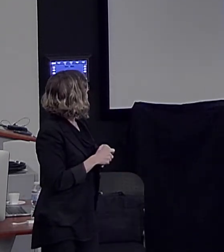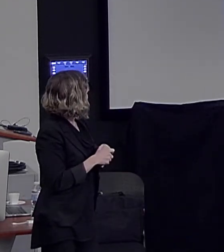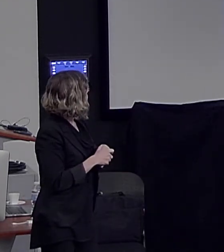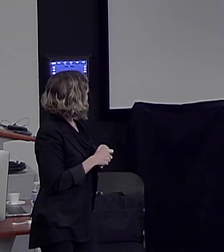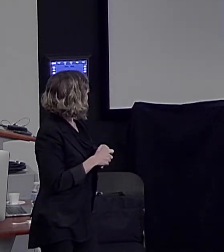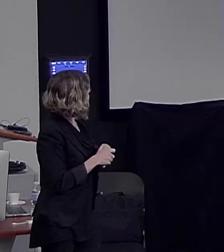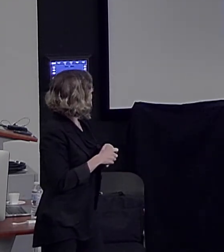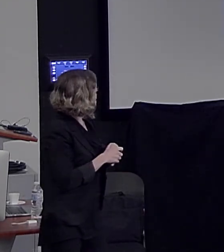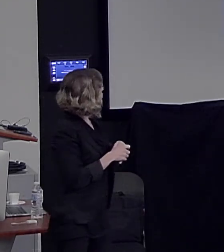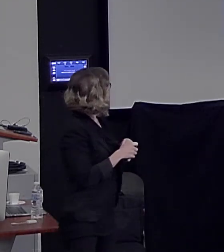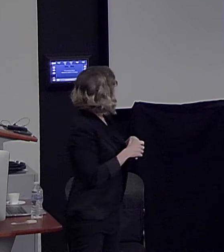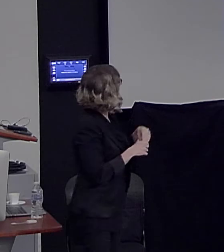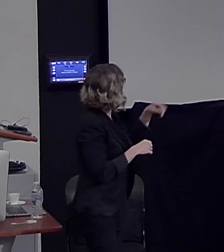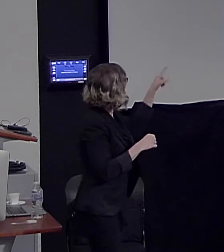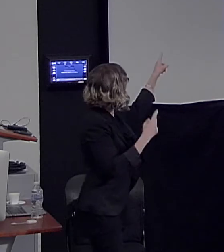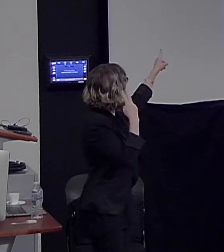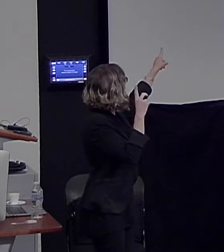time,